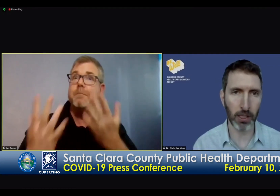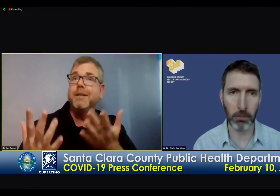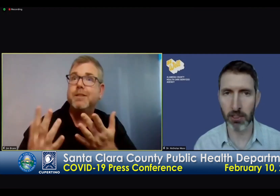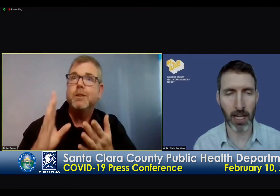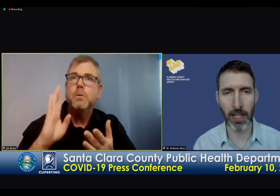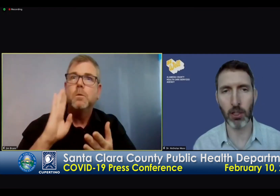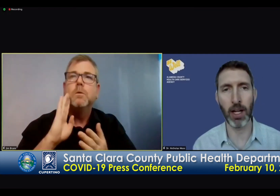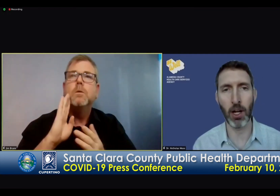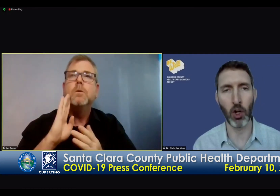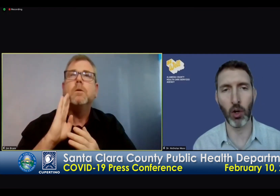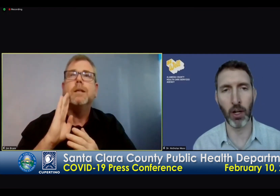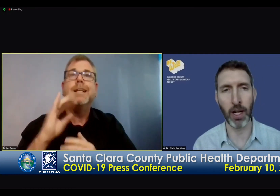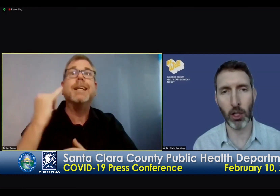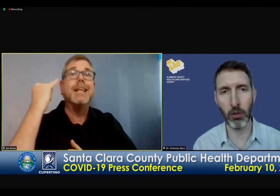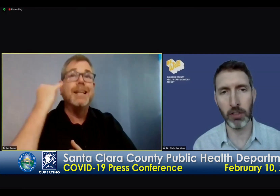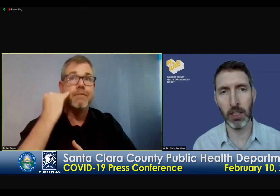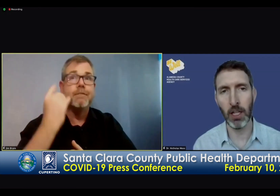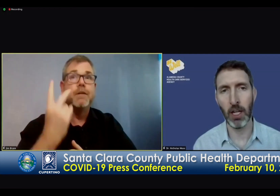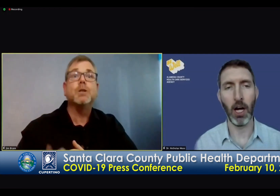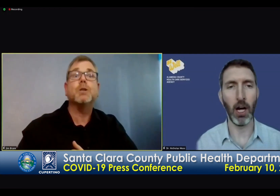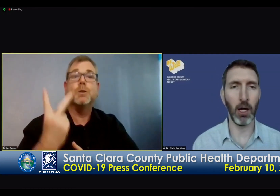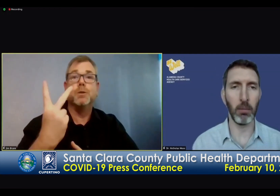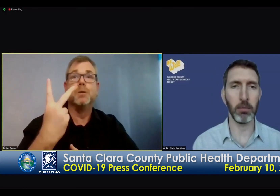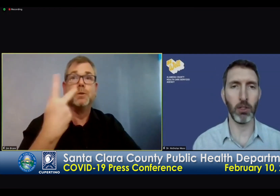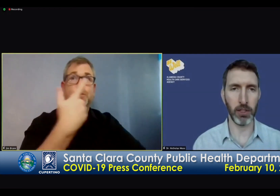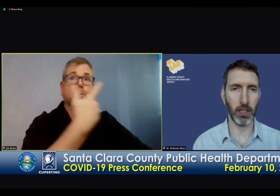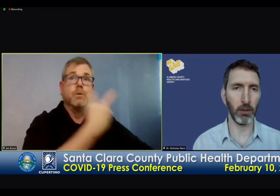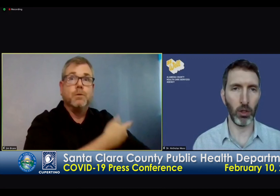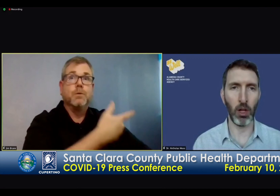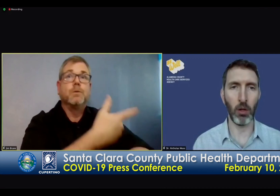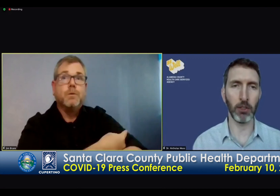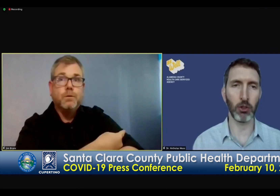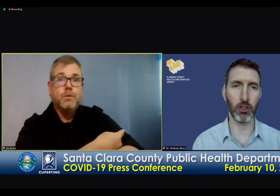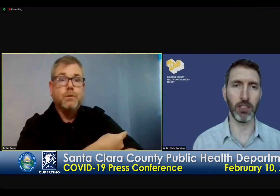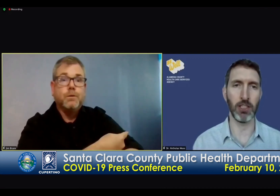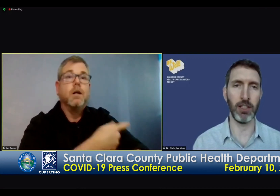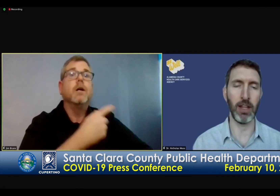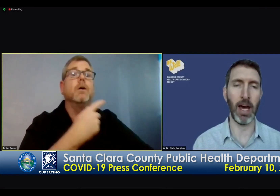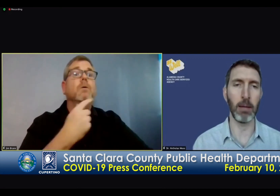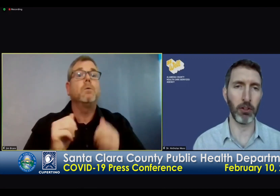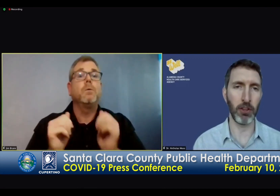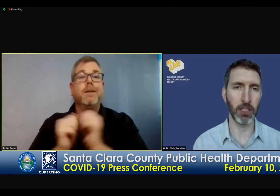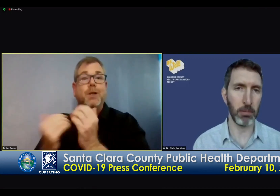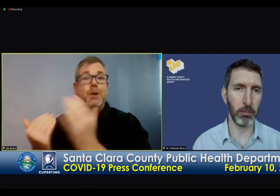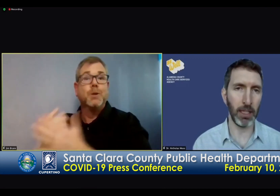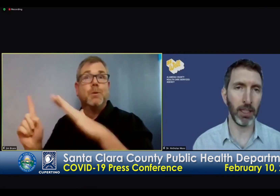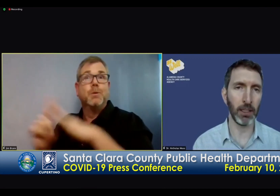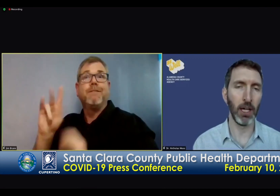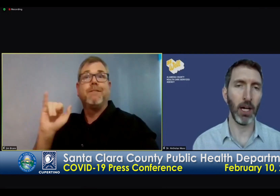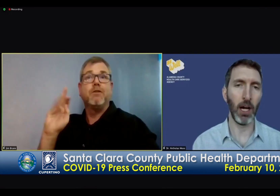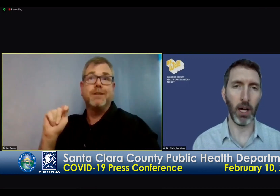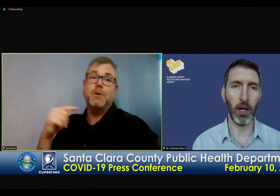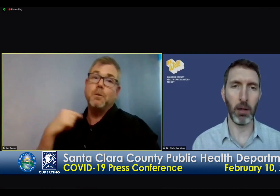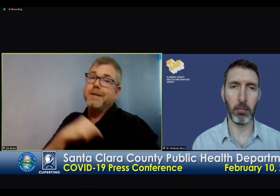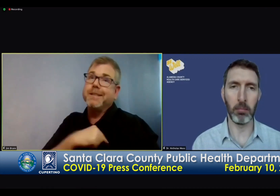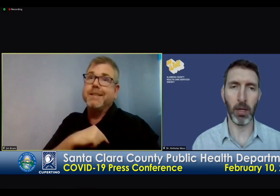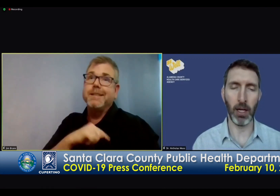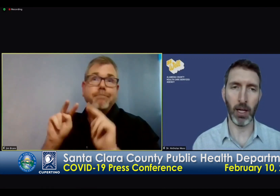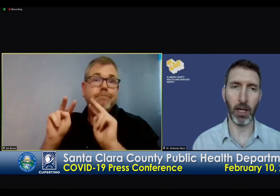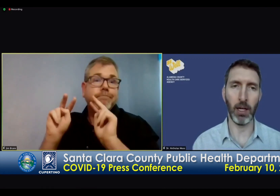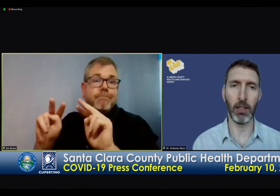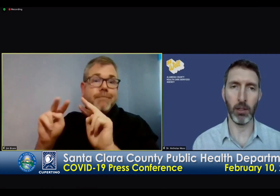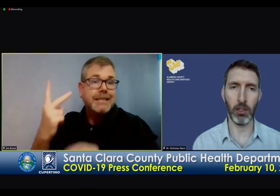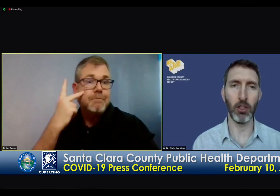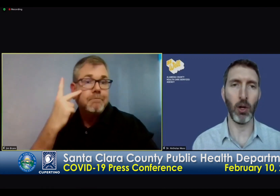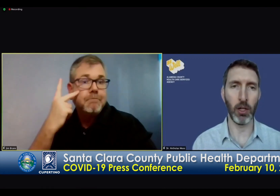talking about today or any COVID, I think we'll all be interested to see that. But for the time being,